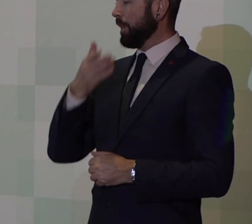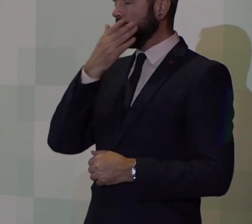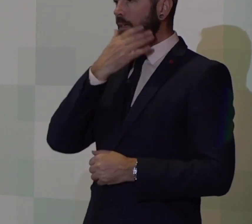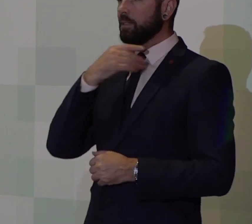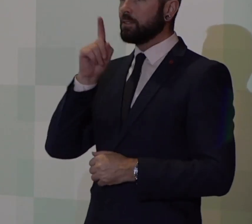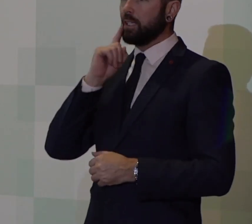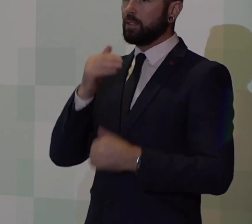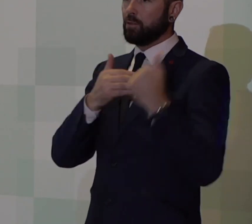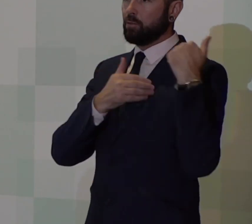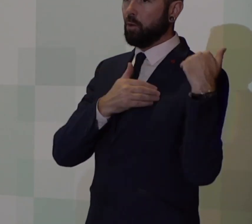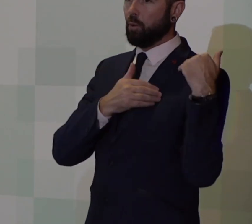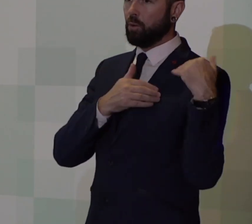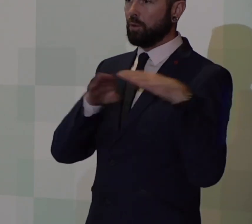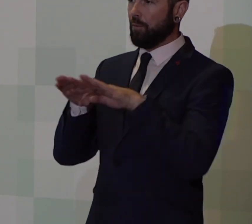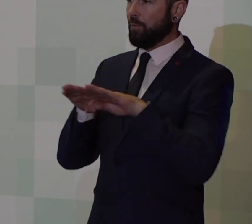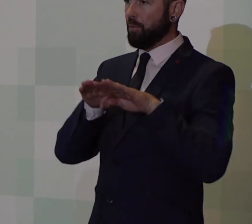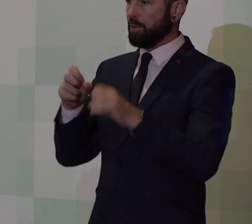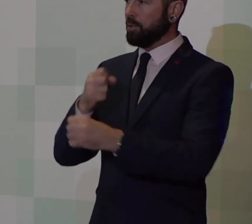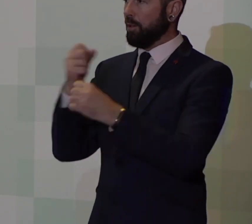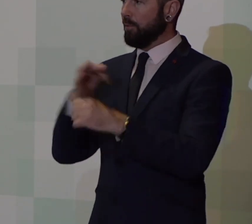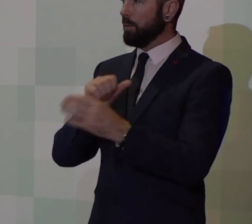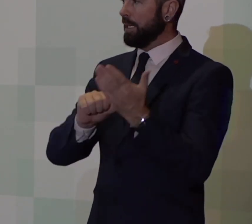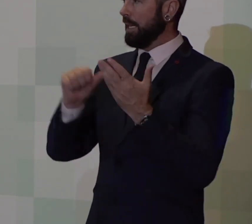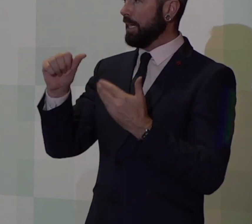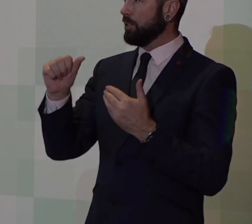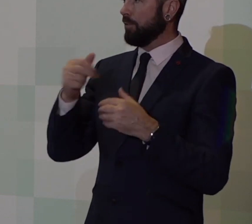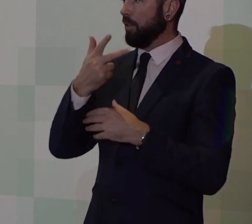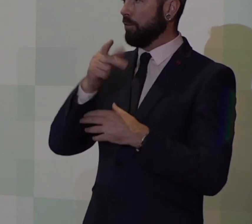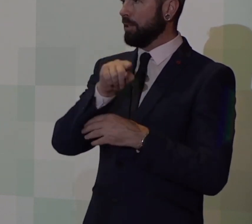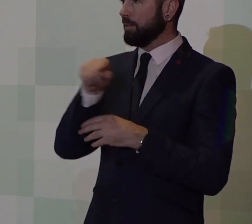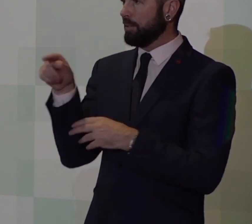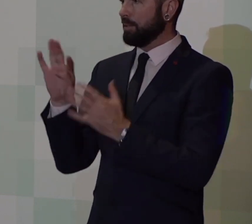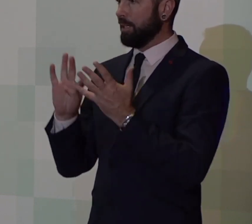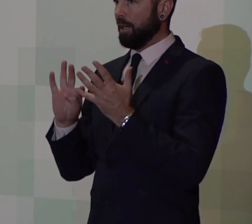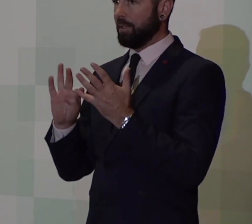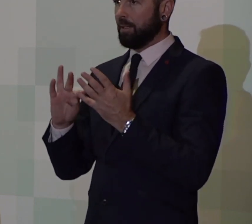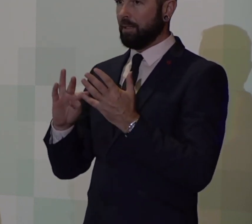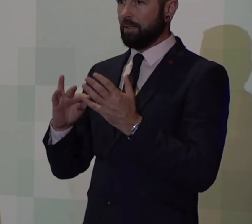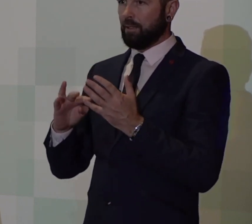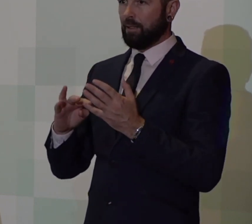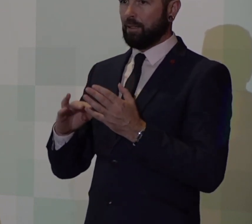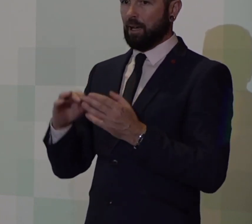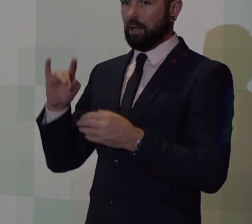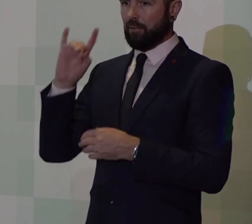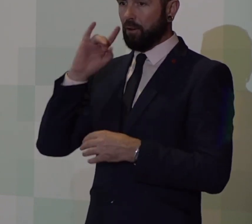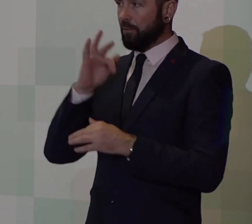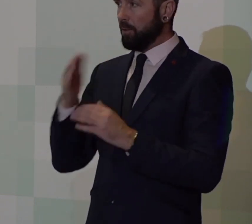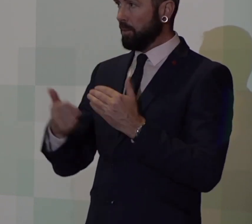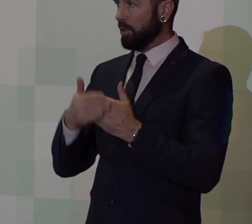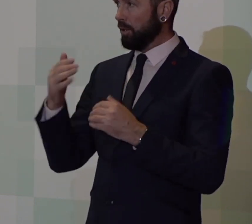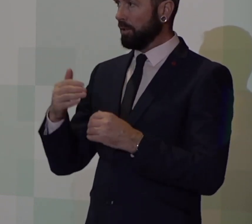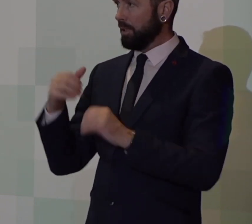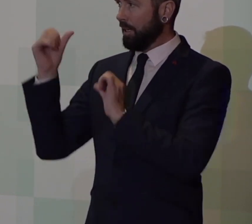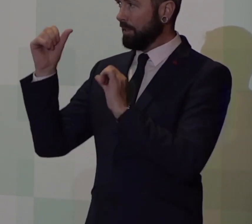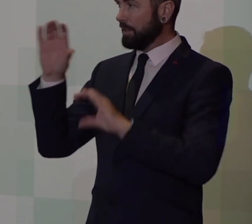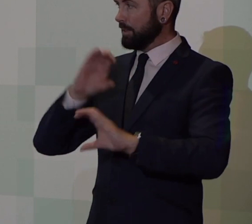becomes very strong from about the age of 3 to 9, and I know you've heard from the young scientists earlier,